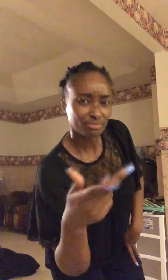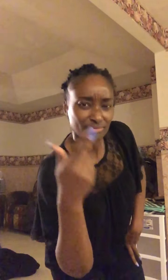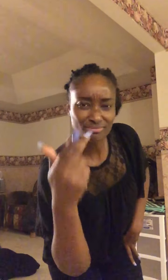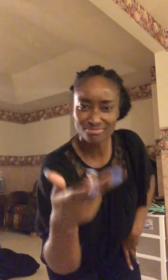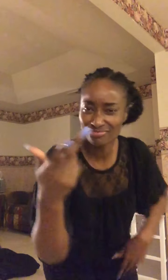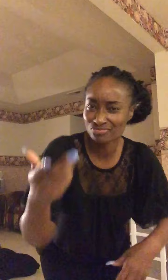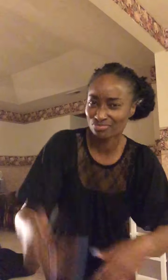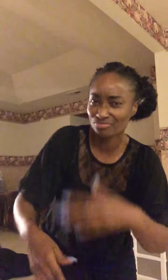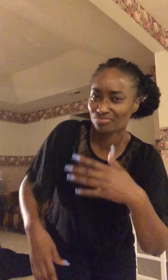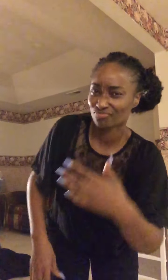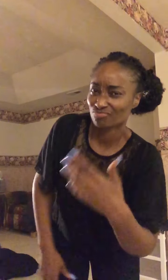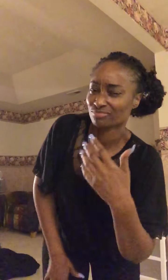I